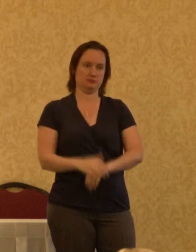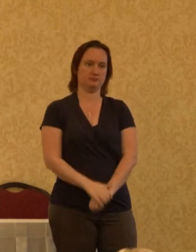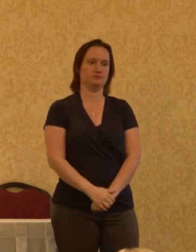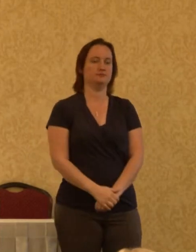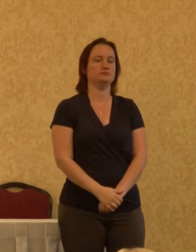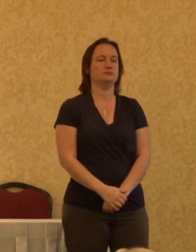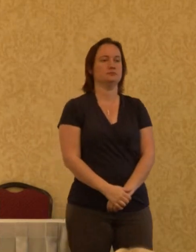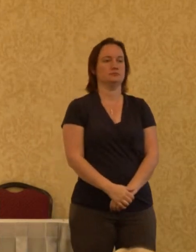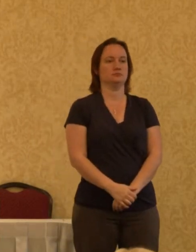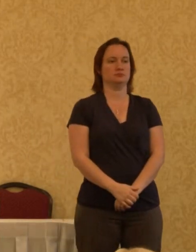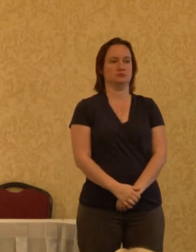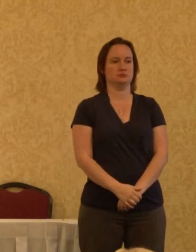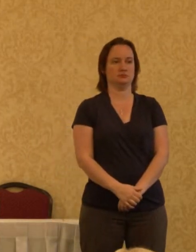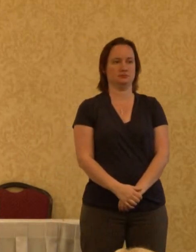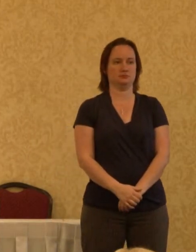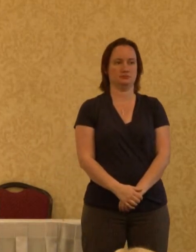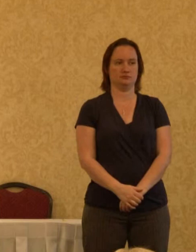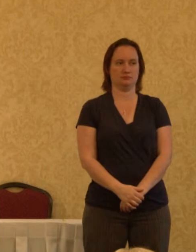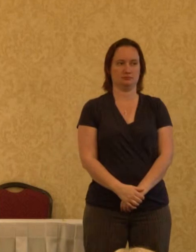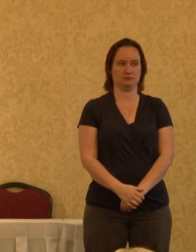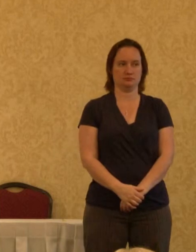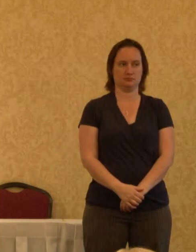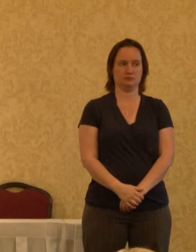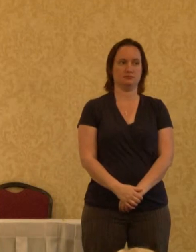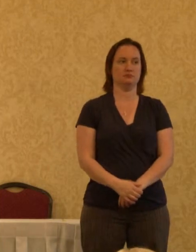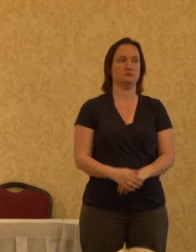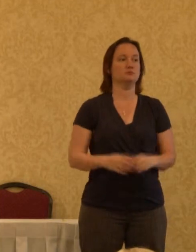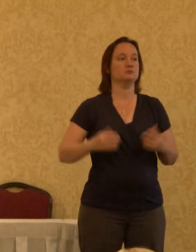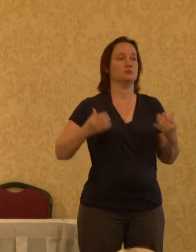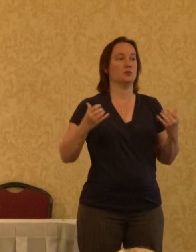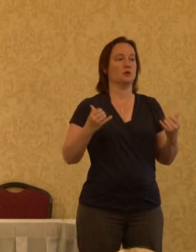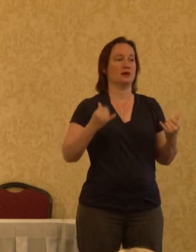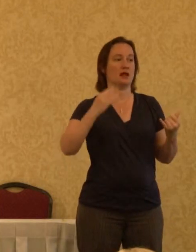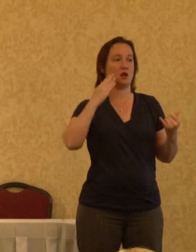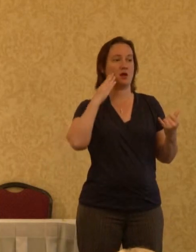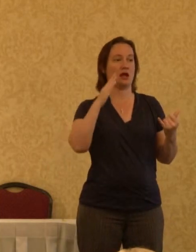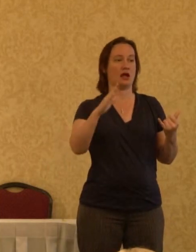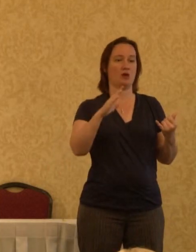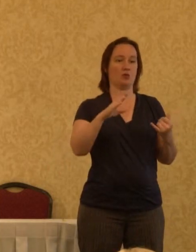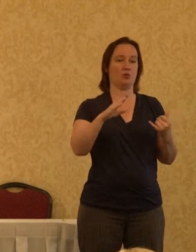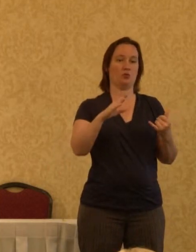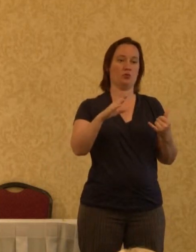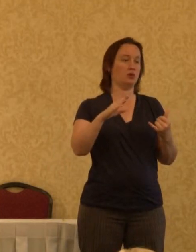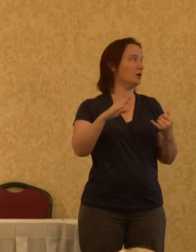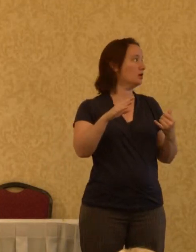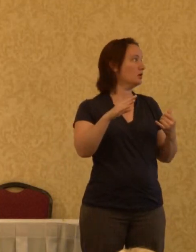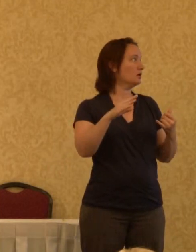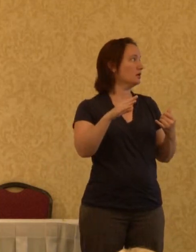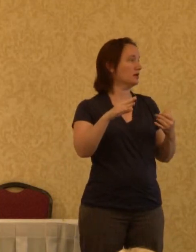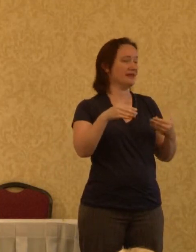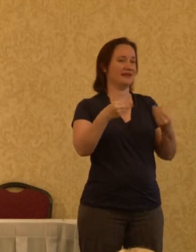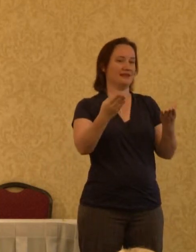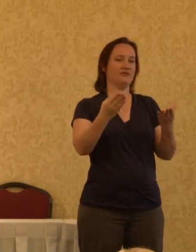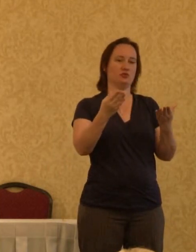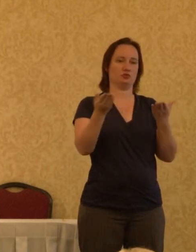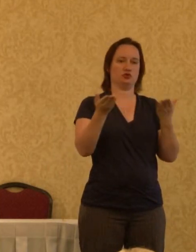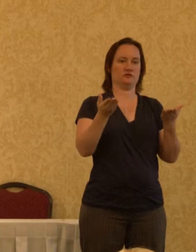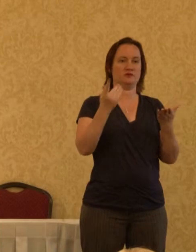So I'm going to right now give you services for students who are